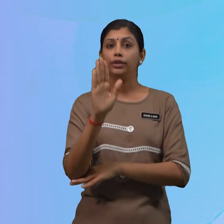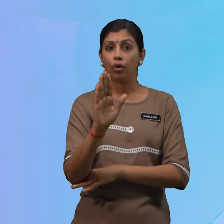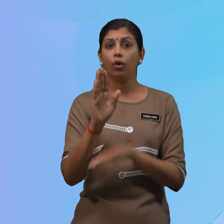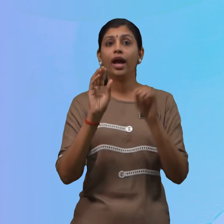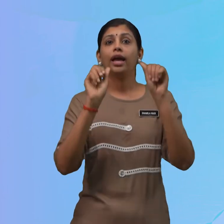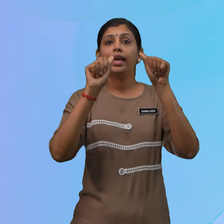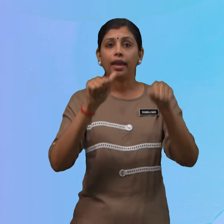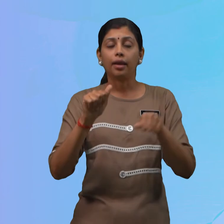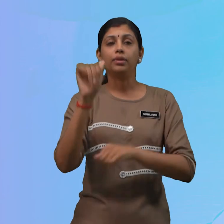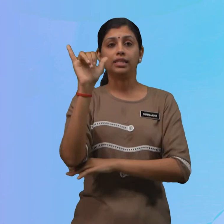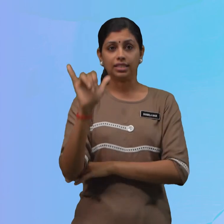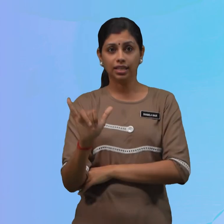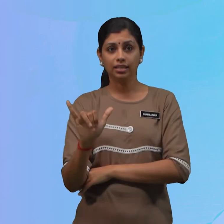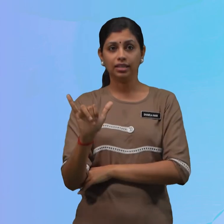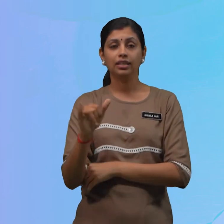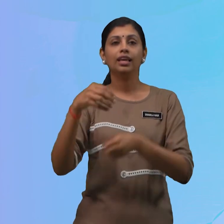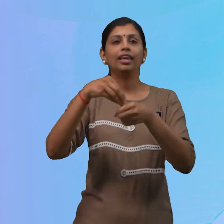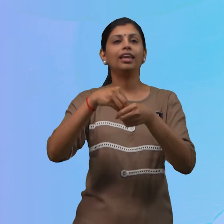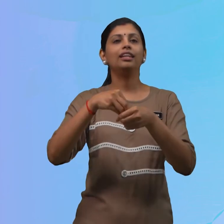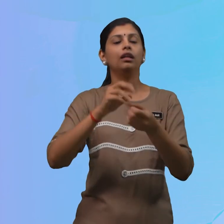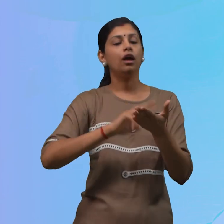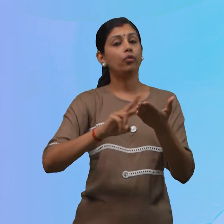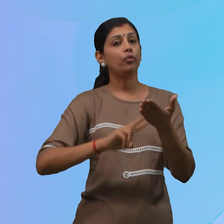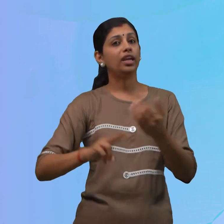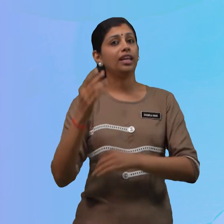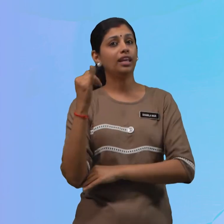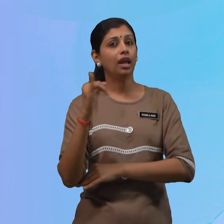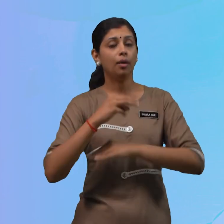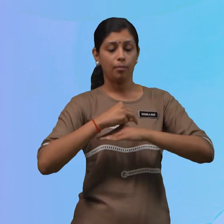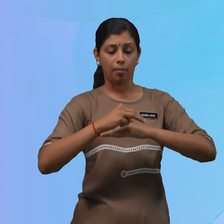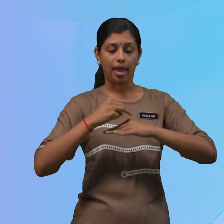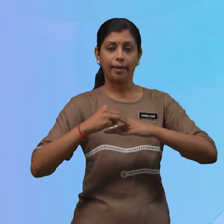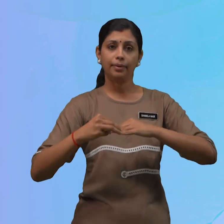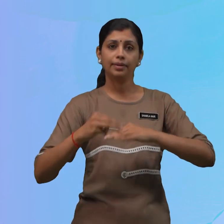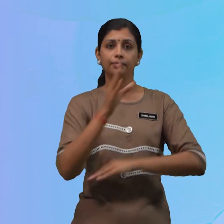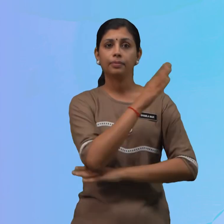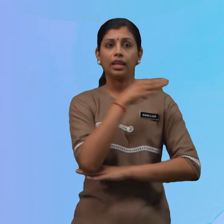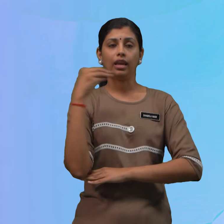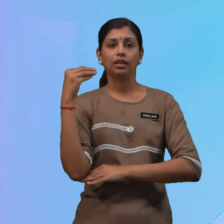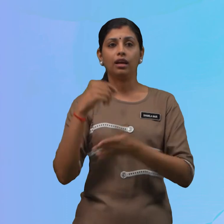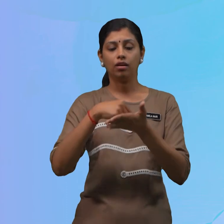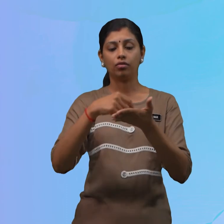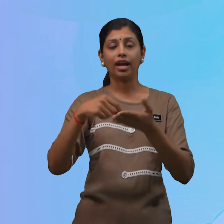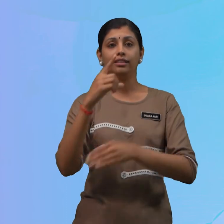your ability in reading map and